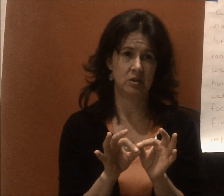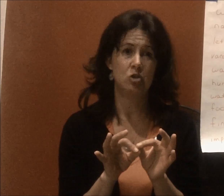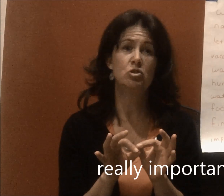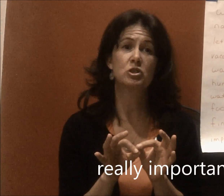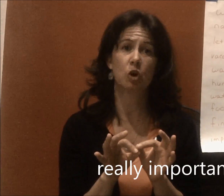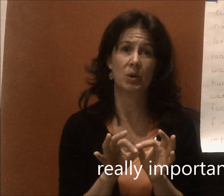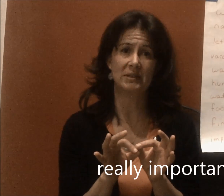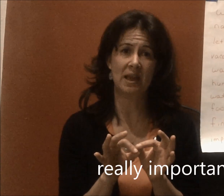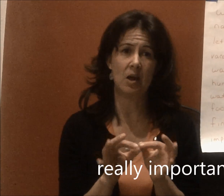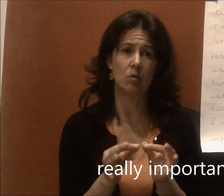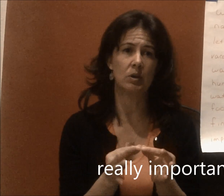You slow it down.